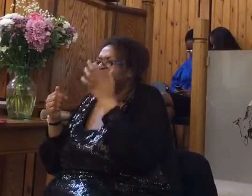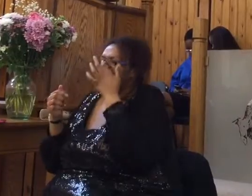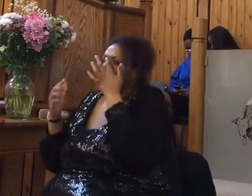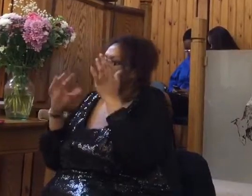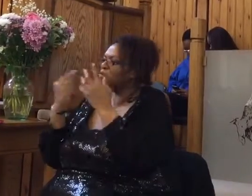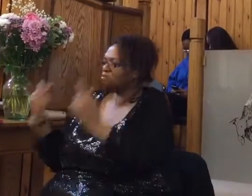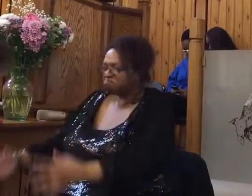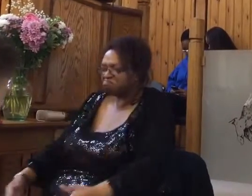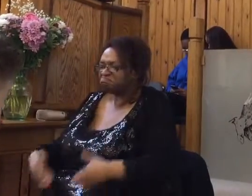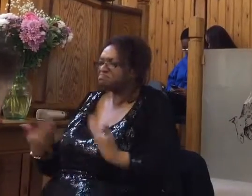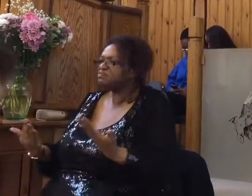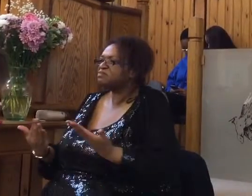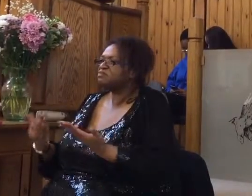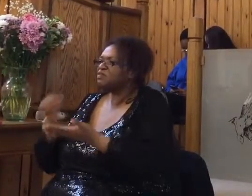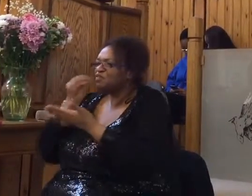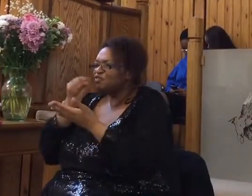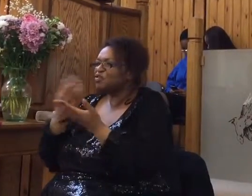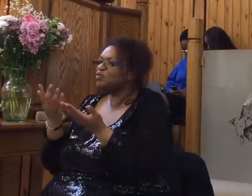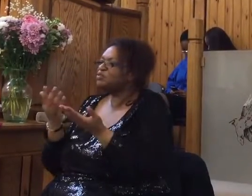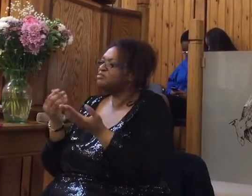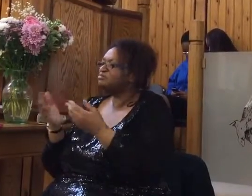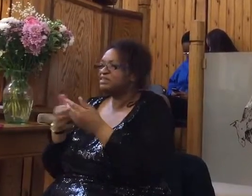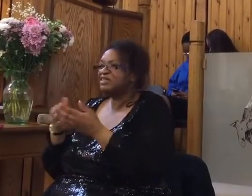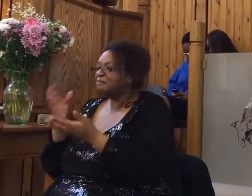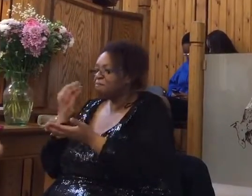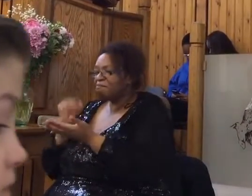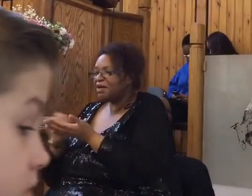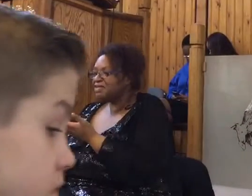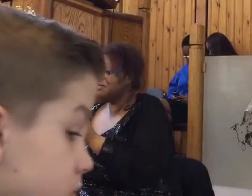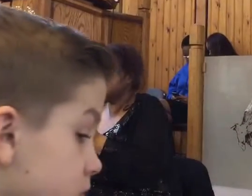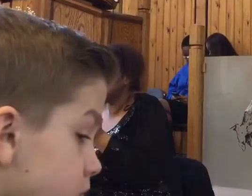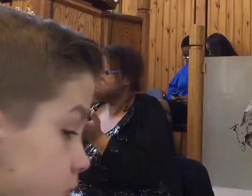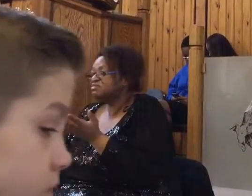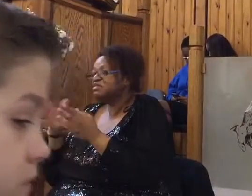And then you give them something else to go along with it as well.